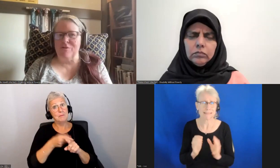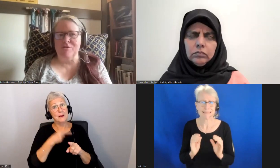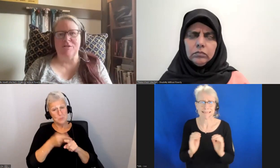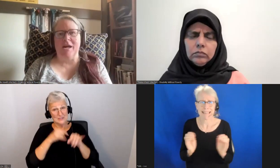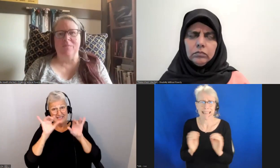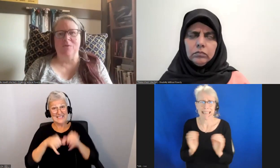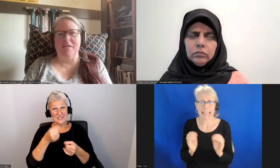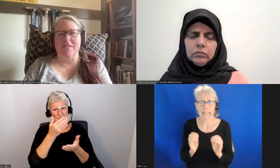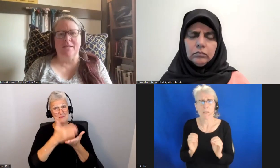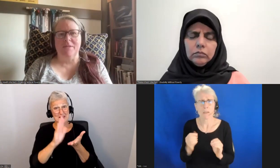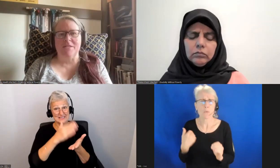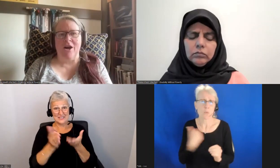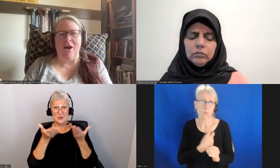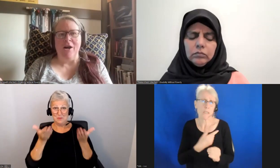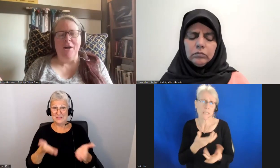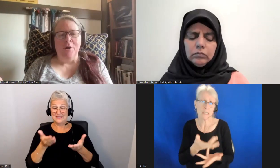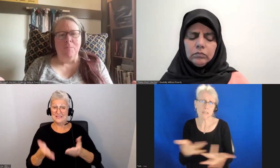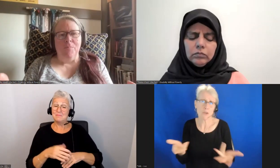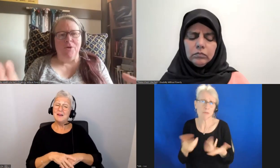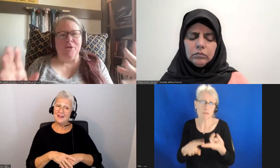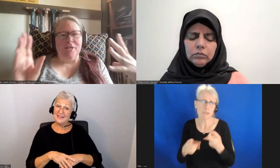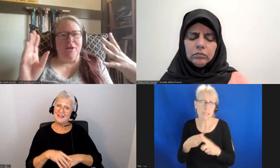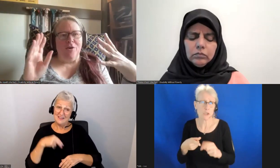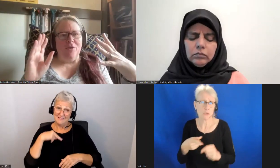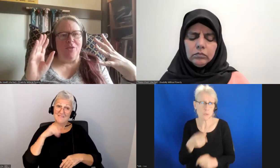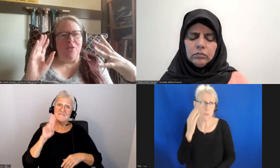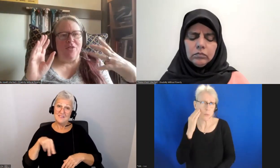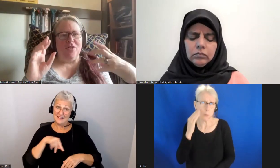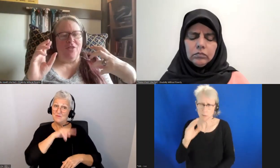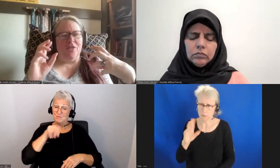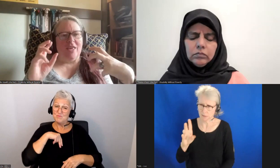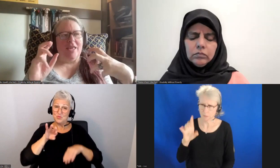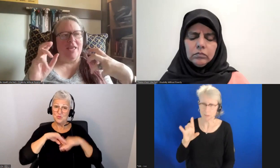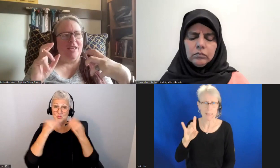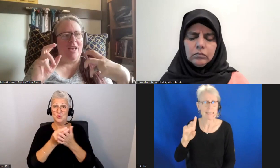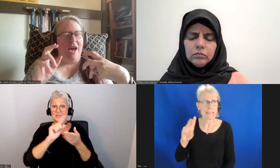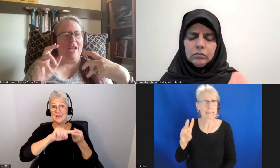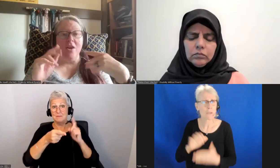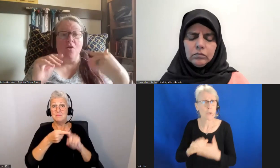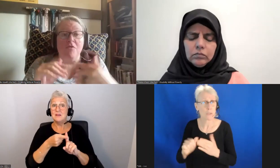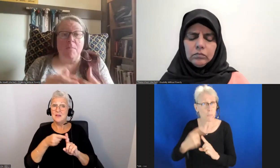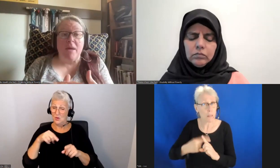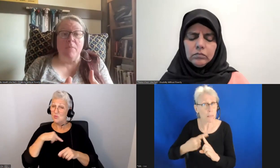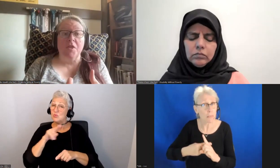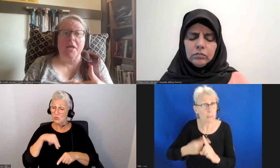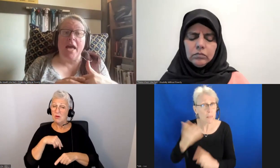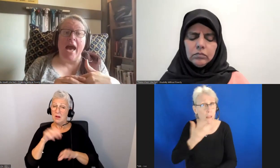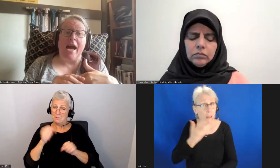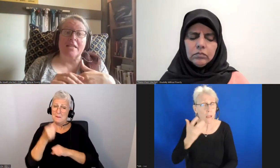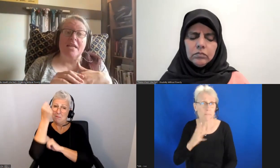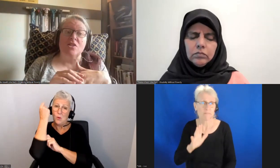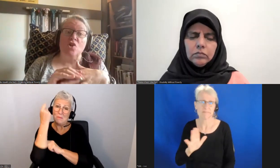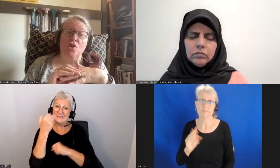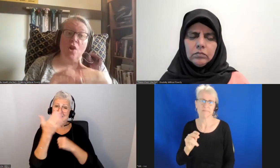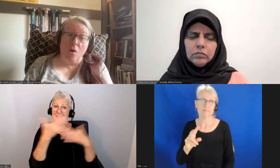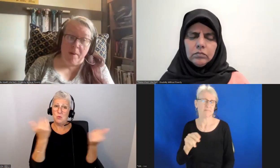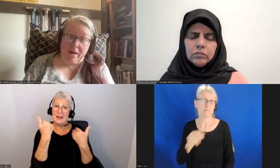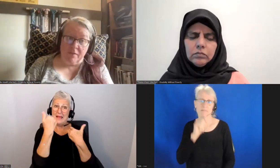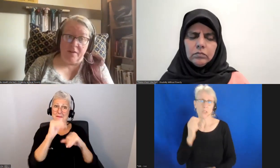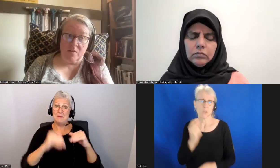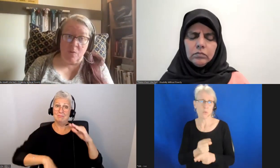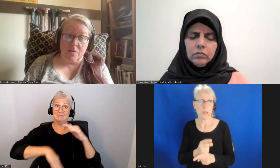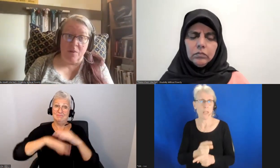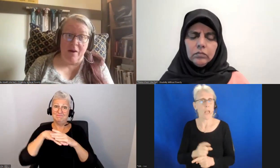most of us understand what these limits are. But, the and I know there are people that get access to